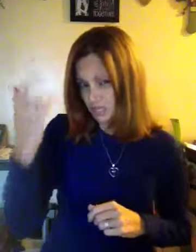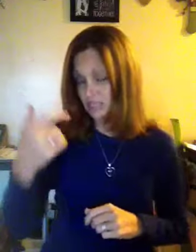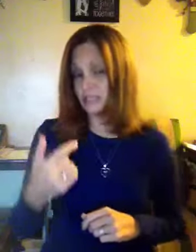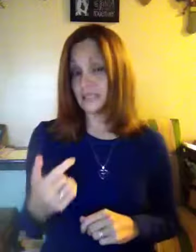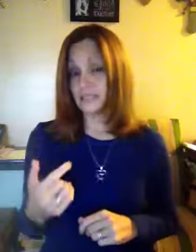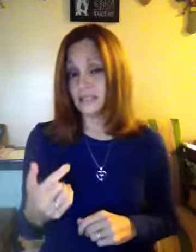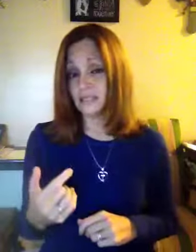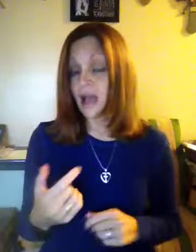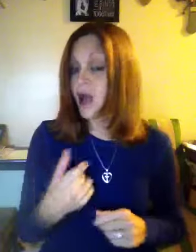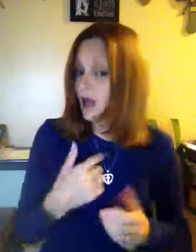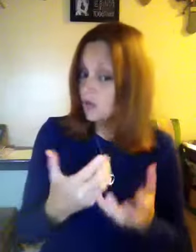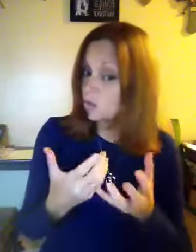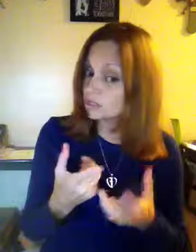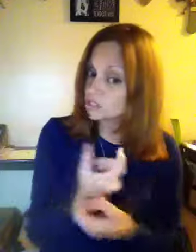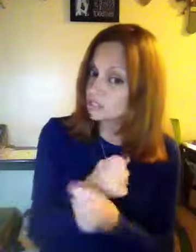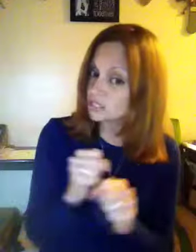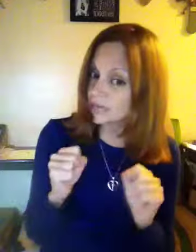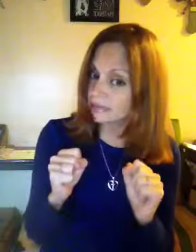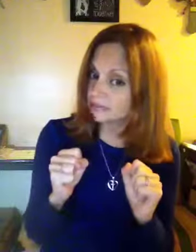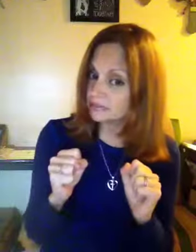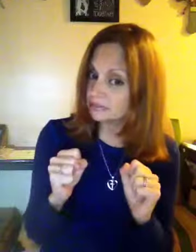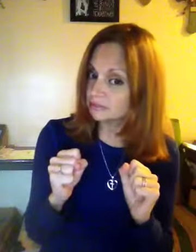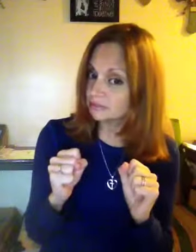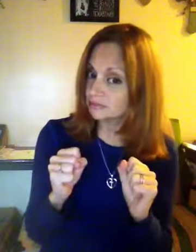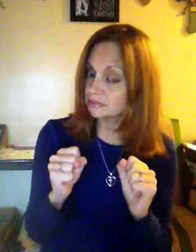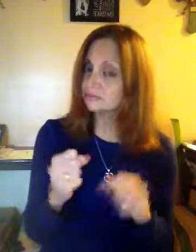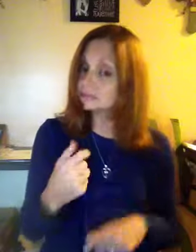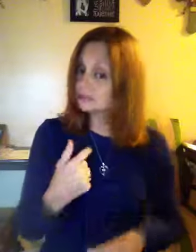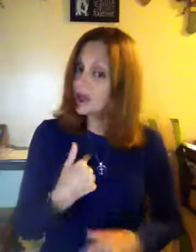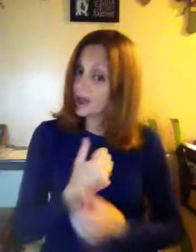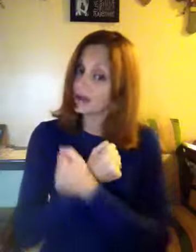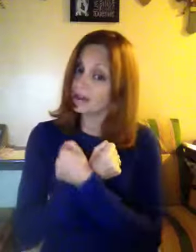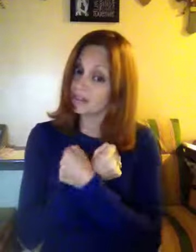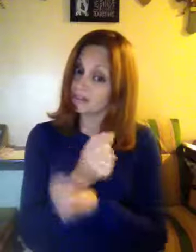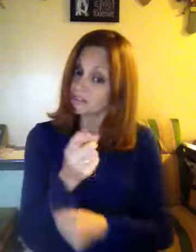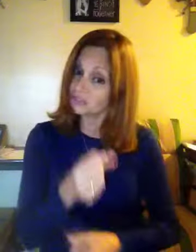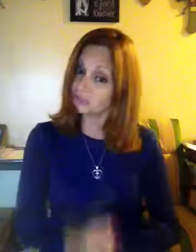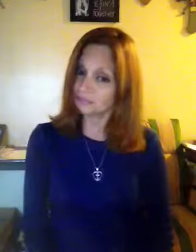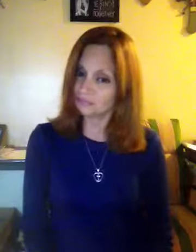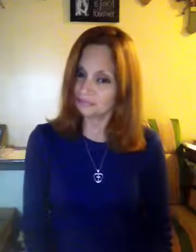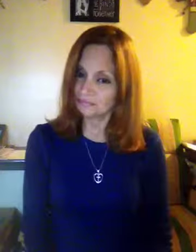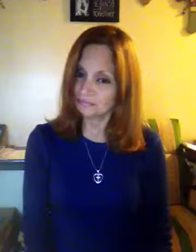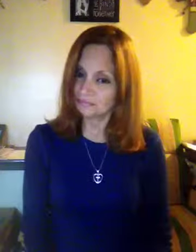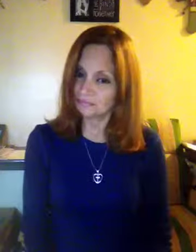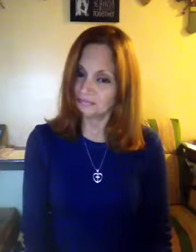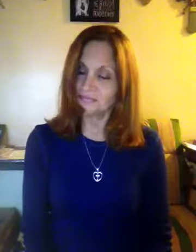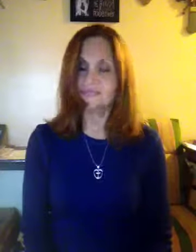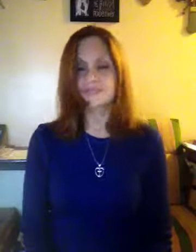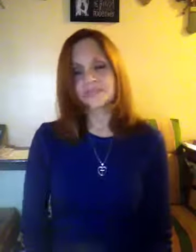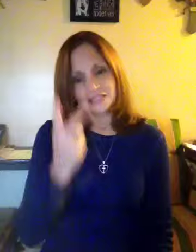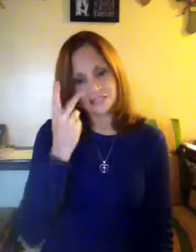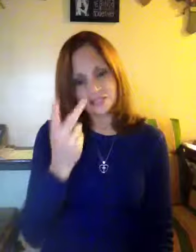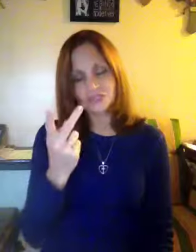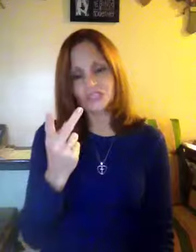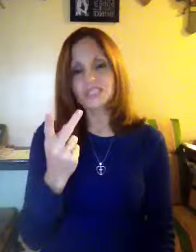because I want you safe. I love you. So you'll see